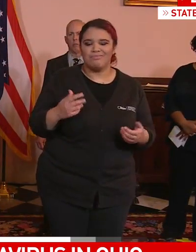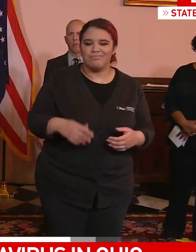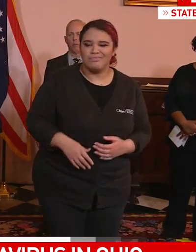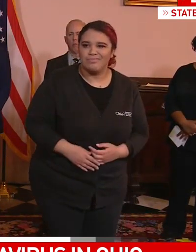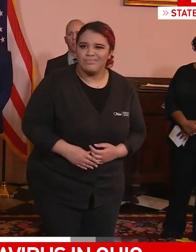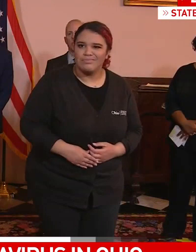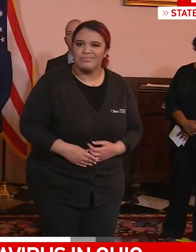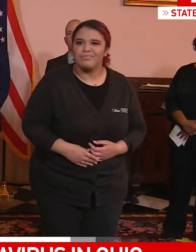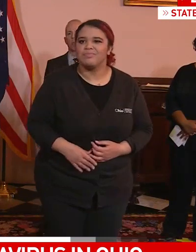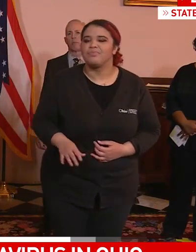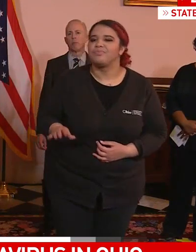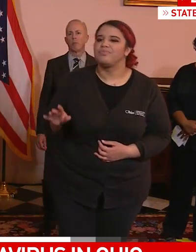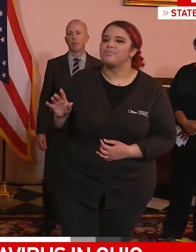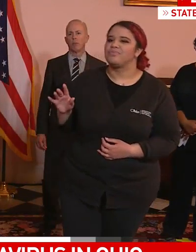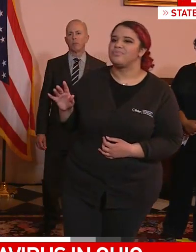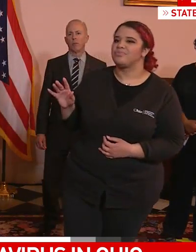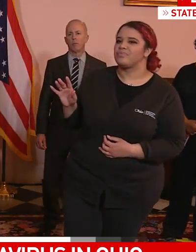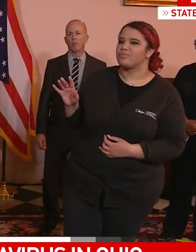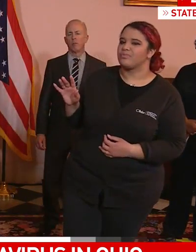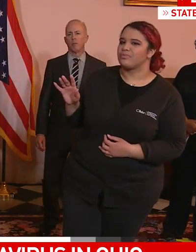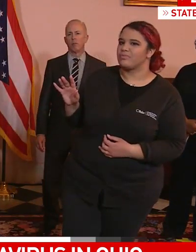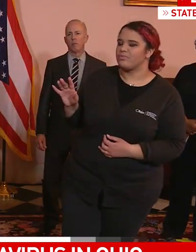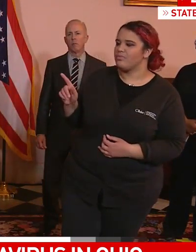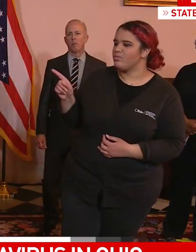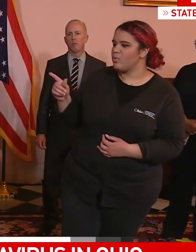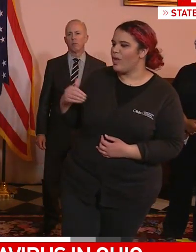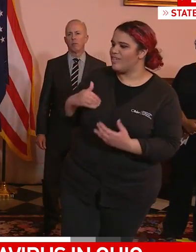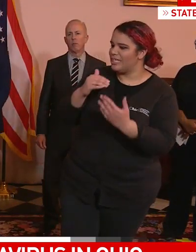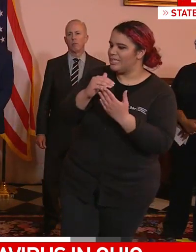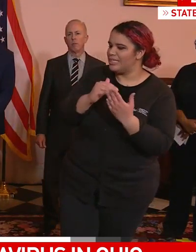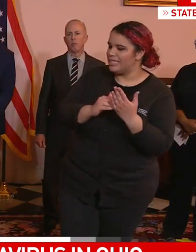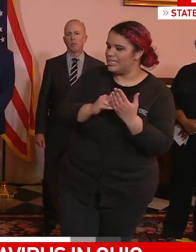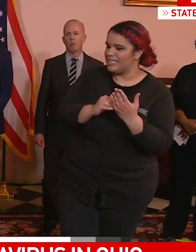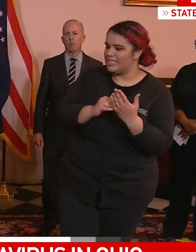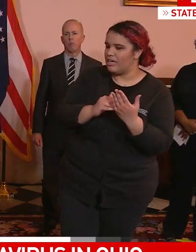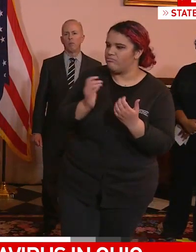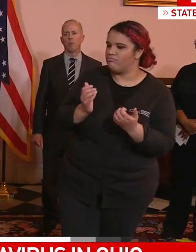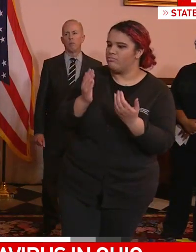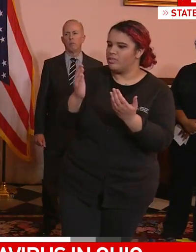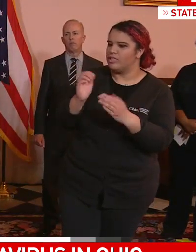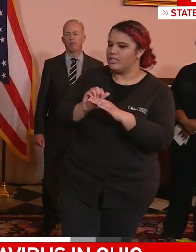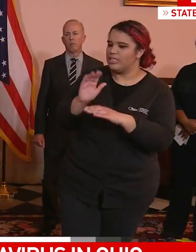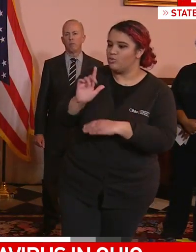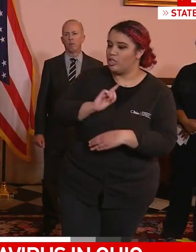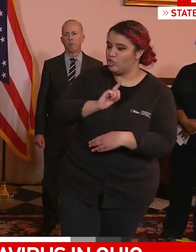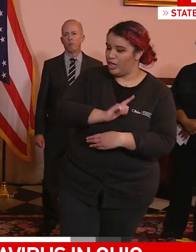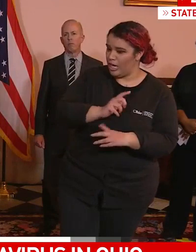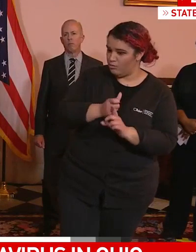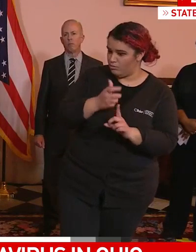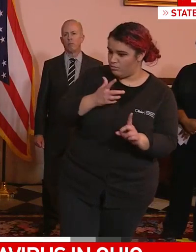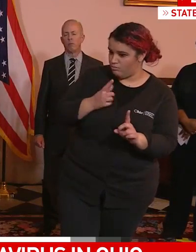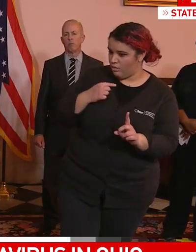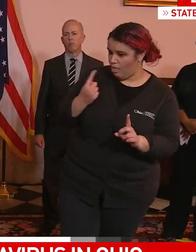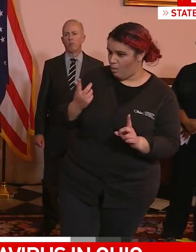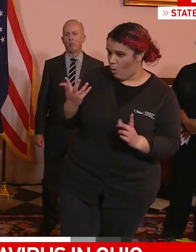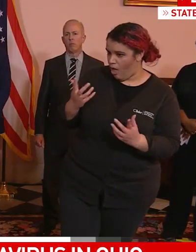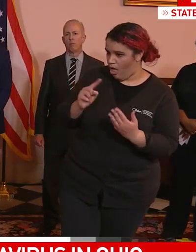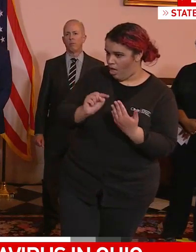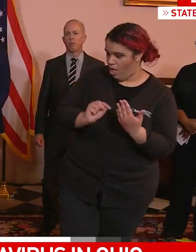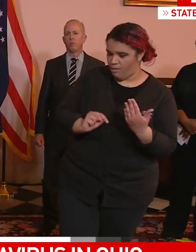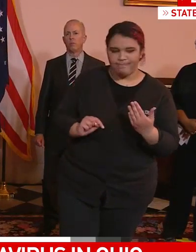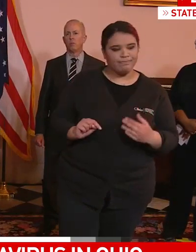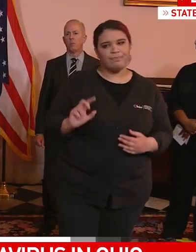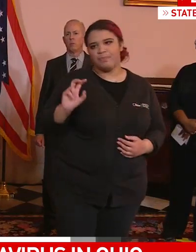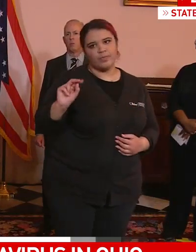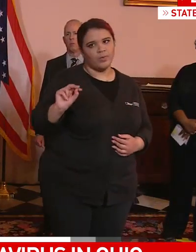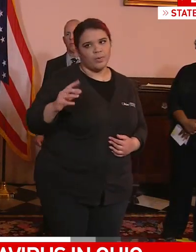Laura's question, you said you have a list of things you're going to send over to the legislature. Can you elaborate on any of those things? No, not yet. I mean, these are things we're still putting together, but these